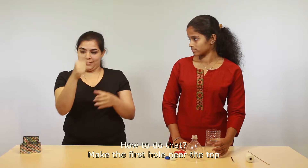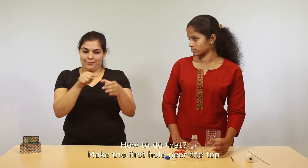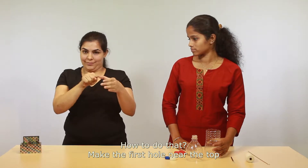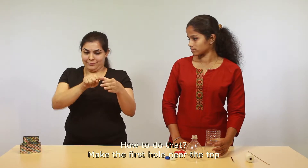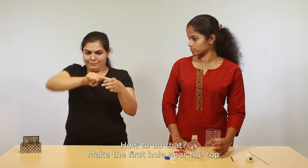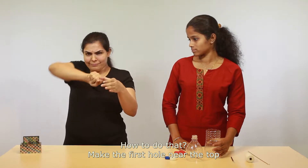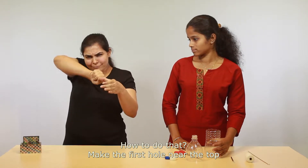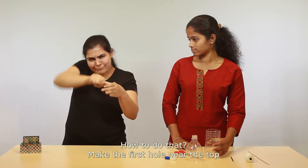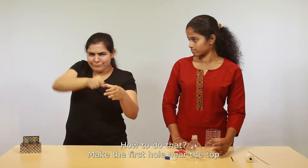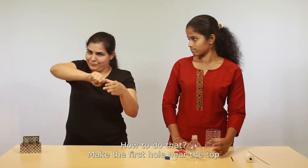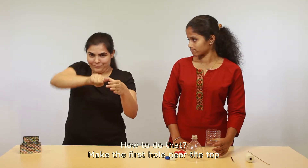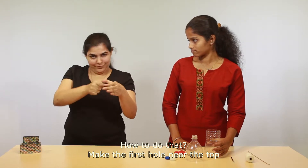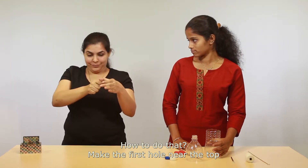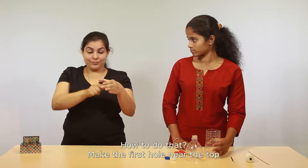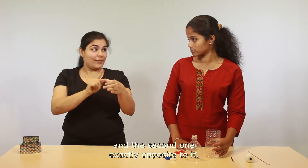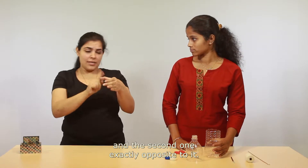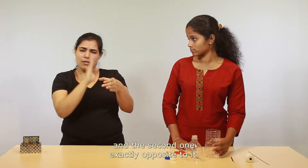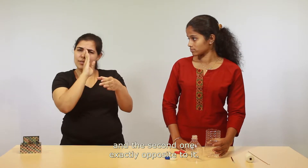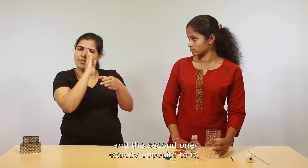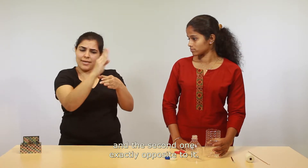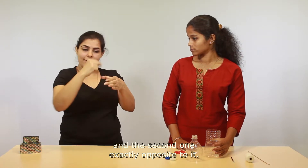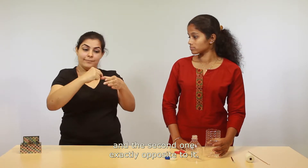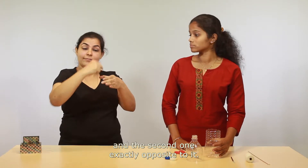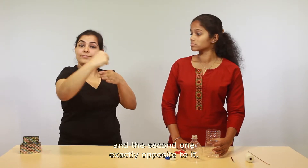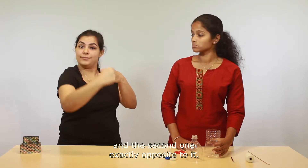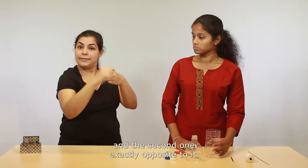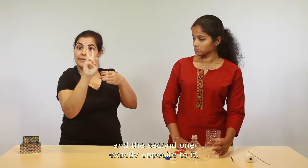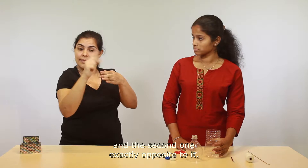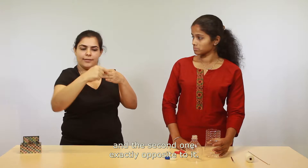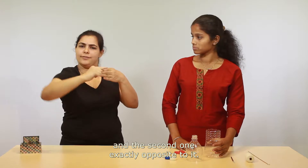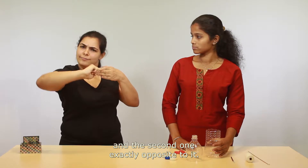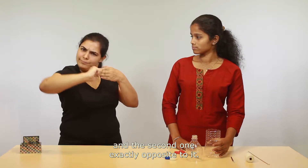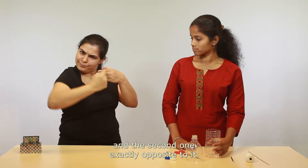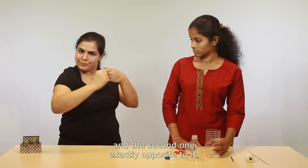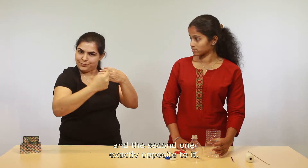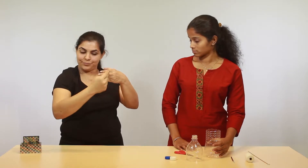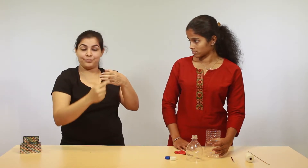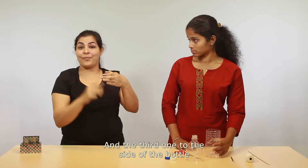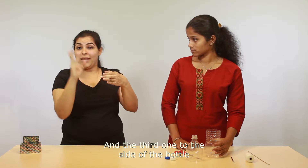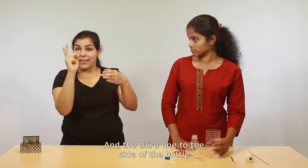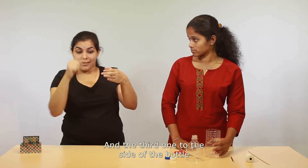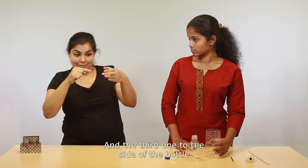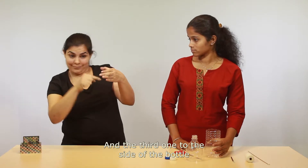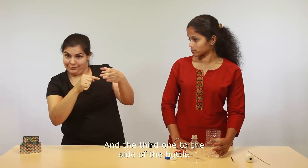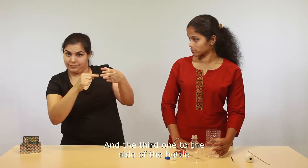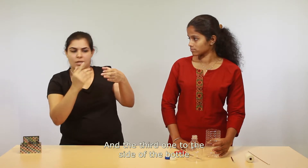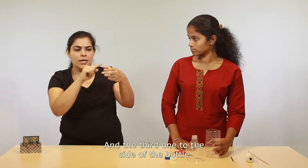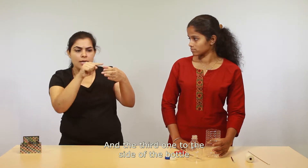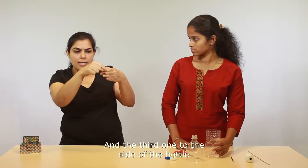that make the first hole near the top okay and the second one exactly opposite to it and the third one to